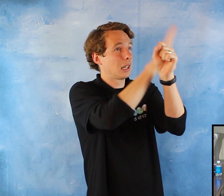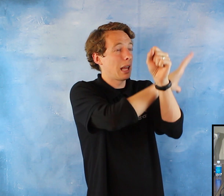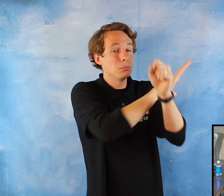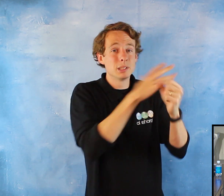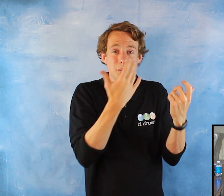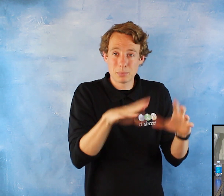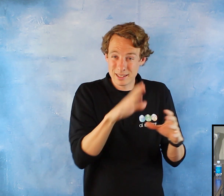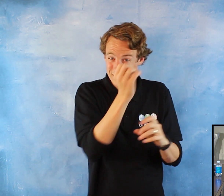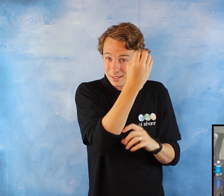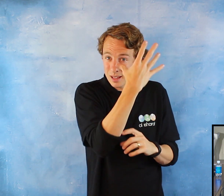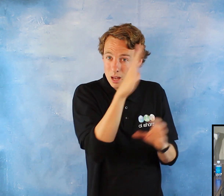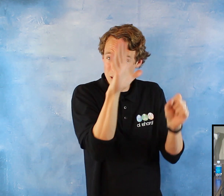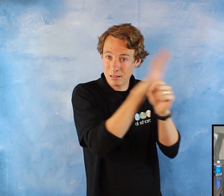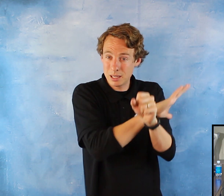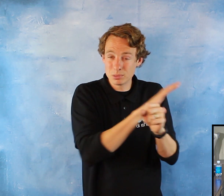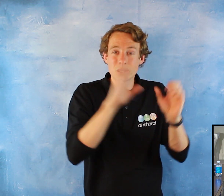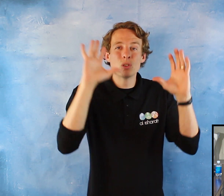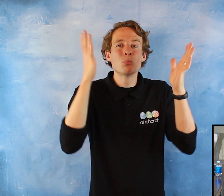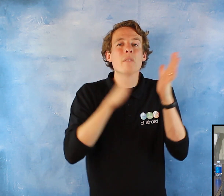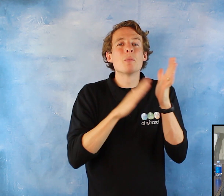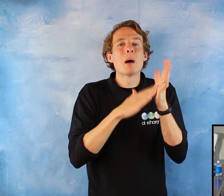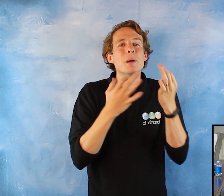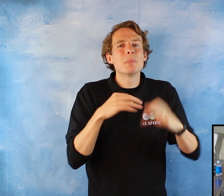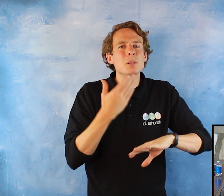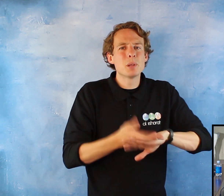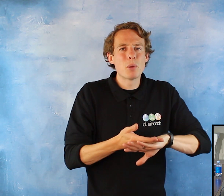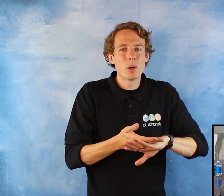Sahaba. After that, he has given a short nasiha. Some of the imam